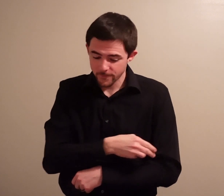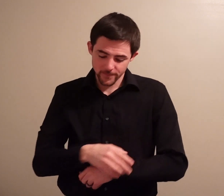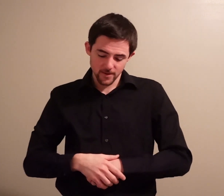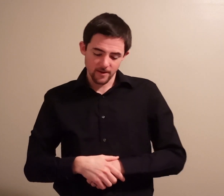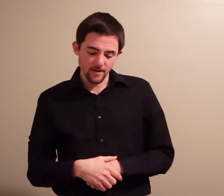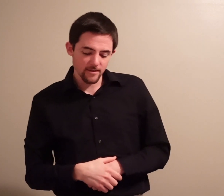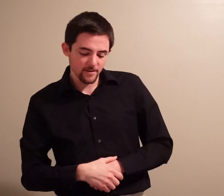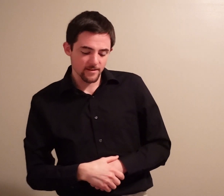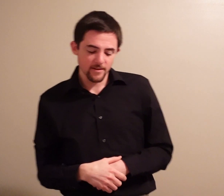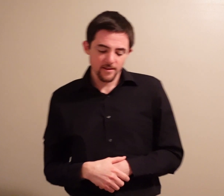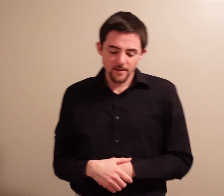Okay.